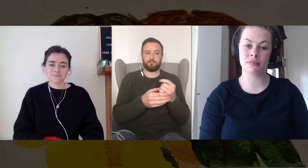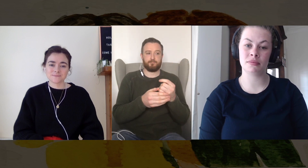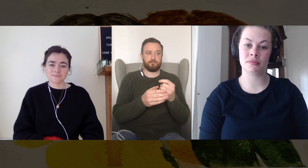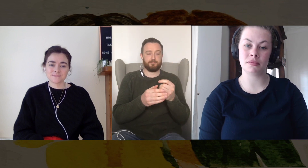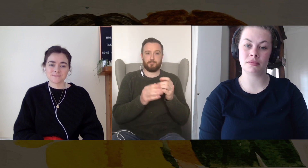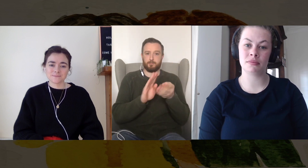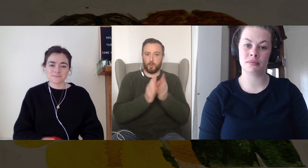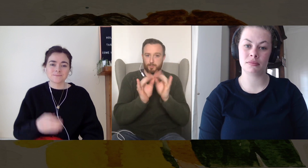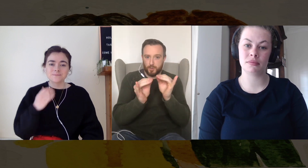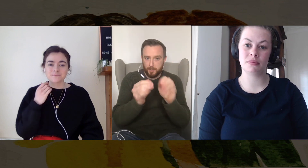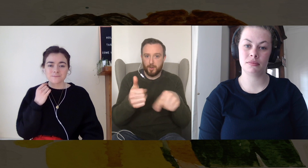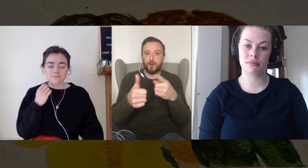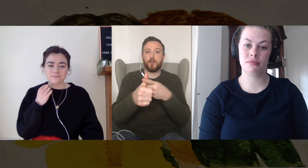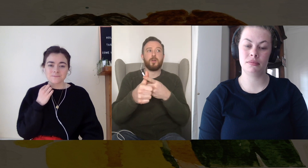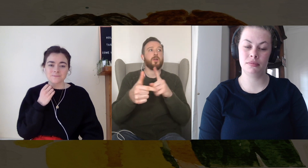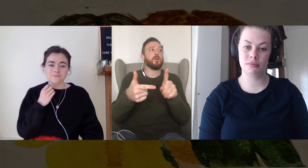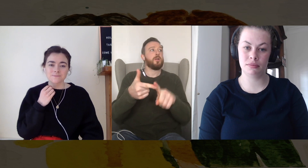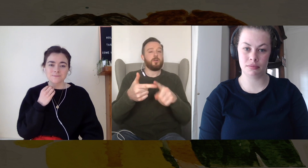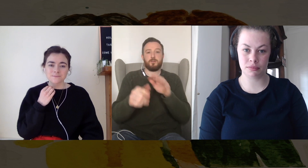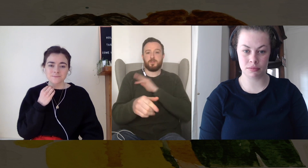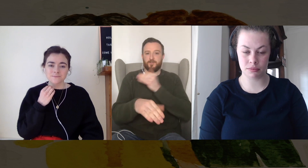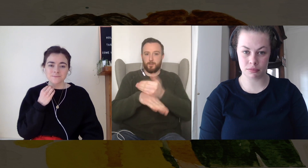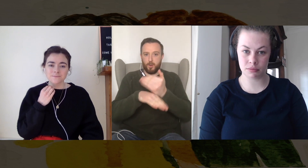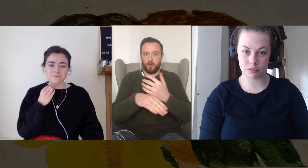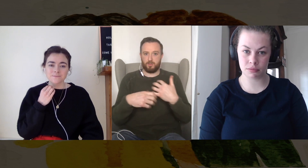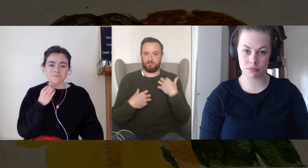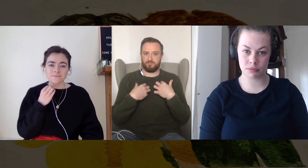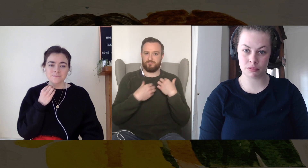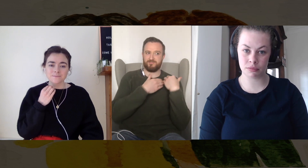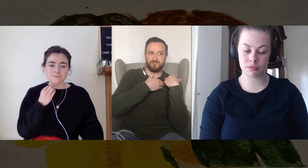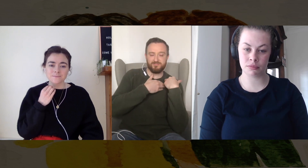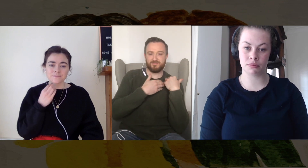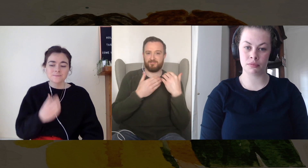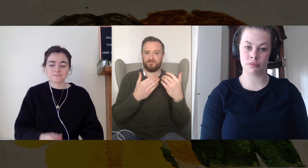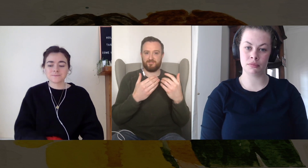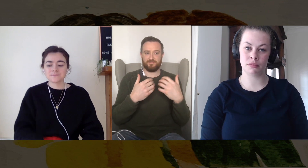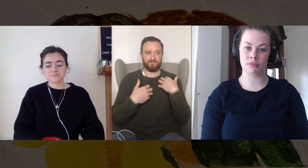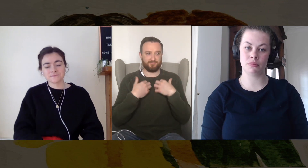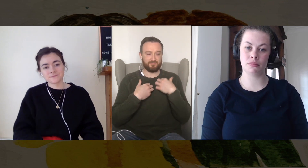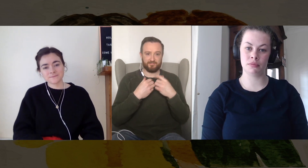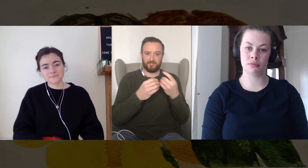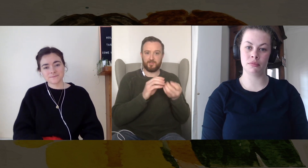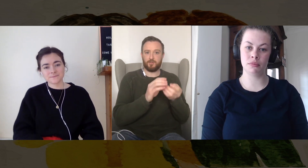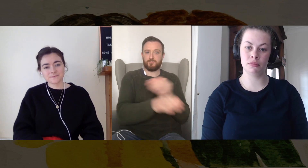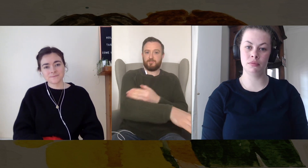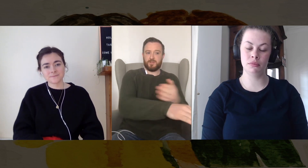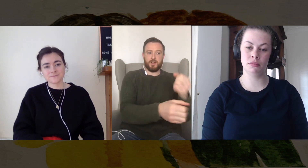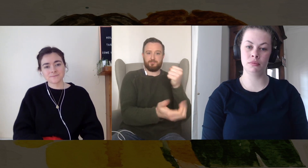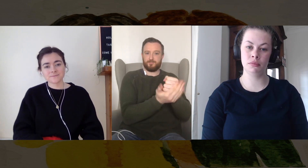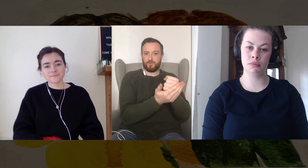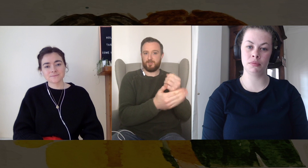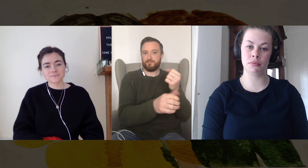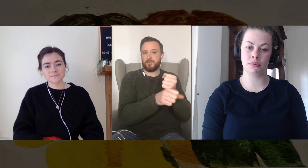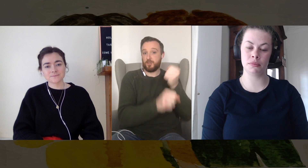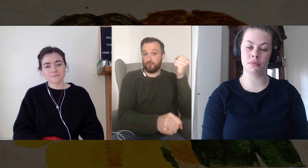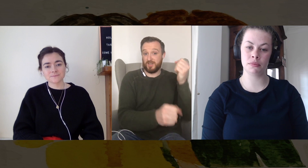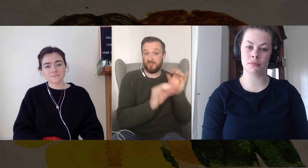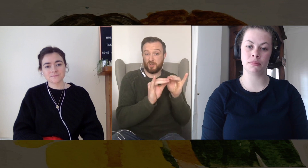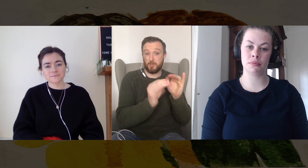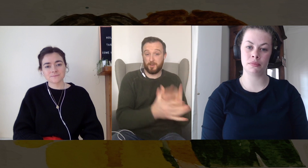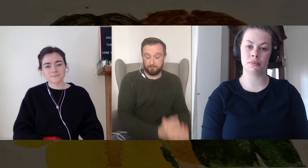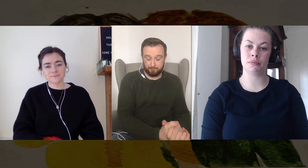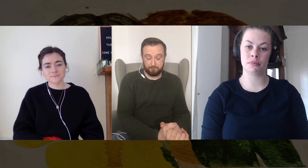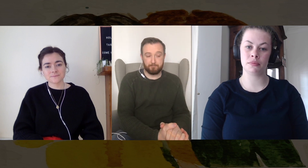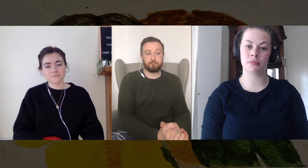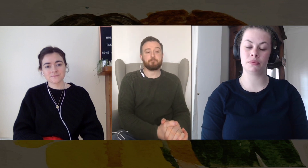the idea of working for myself, being self-employed, and the role of being an interpreter appealed to me. So that's